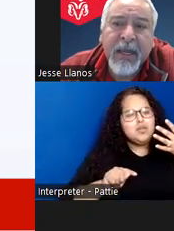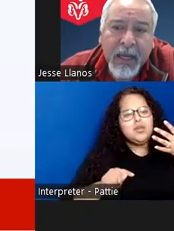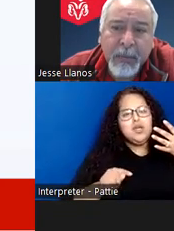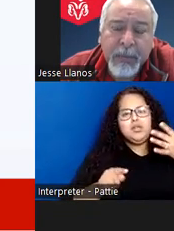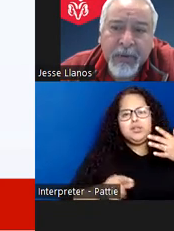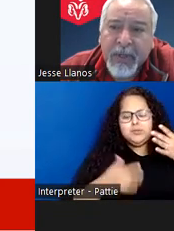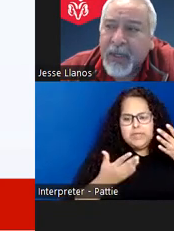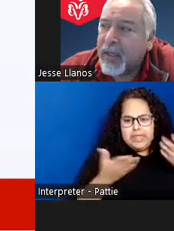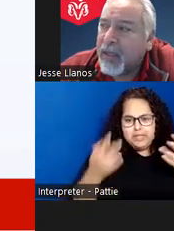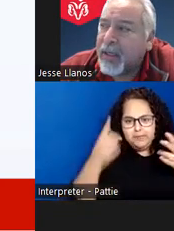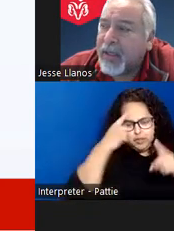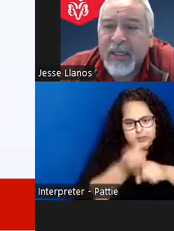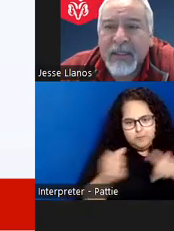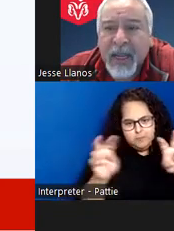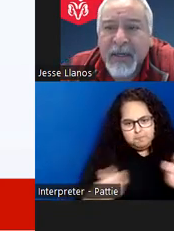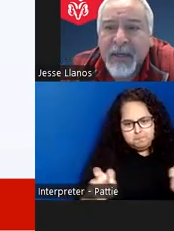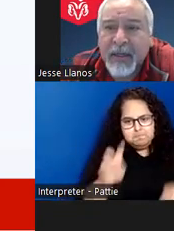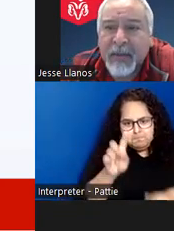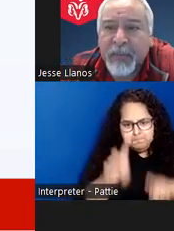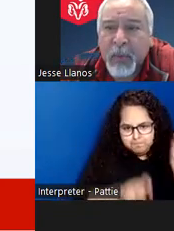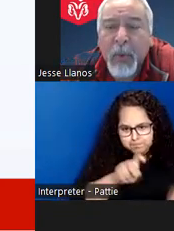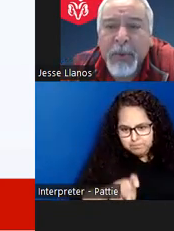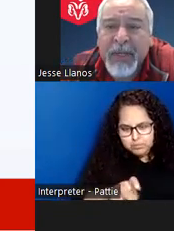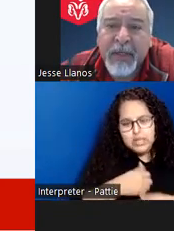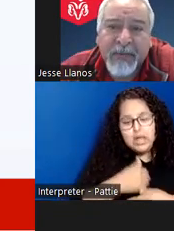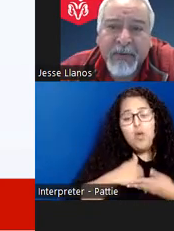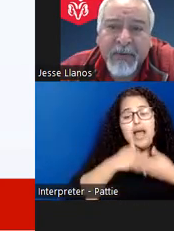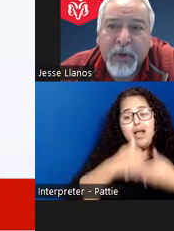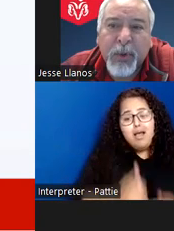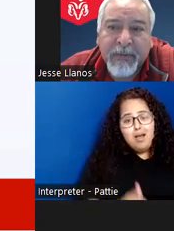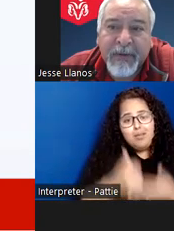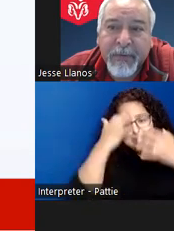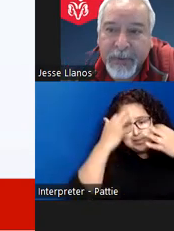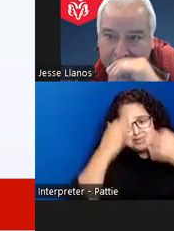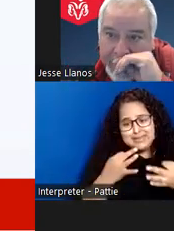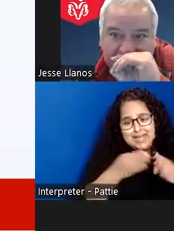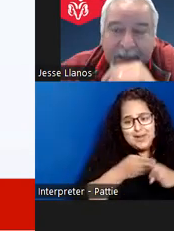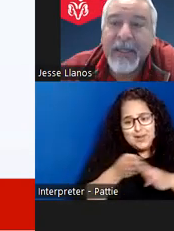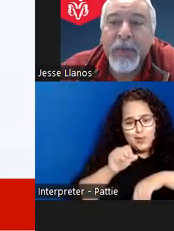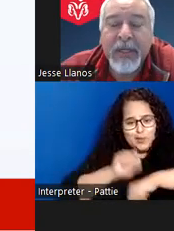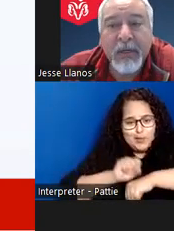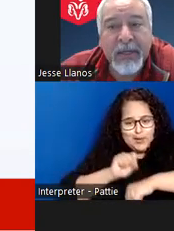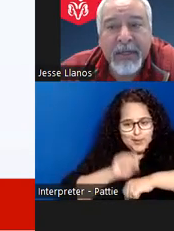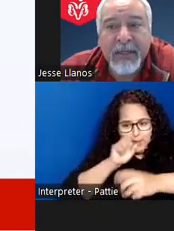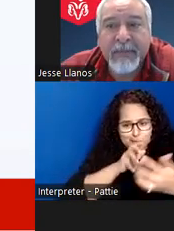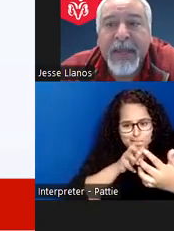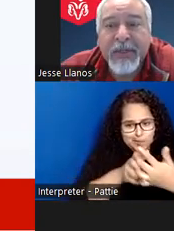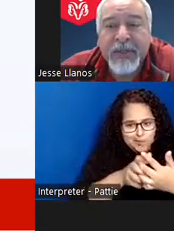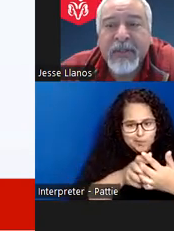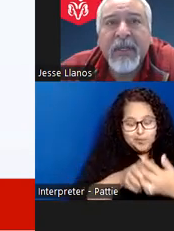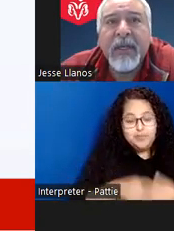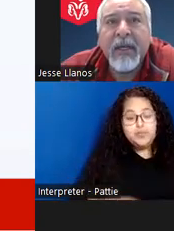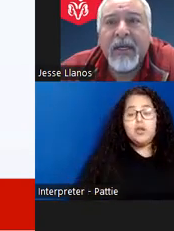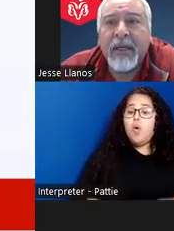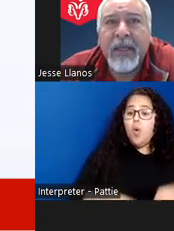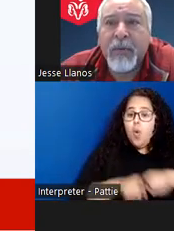can help you decide what would be a good career fit for you. And then we could look at